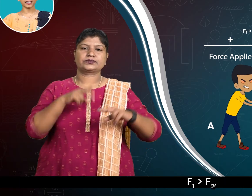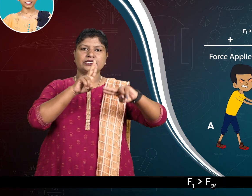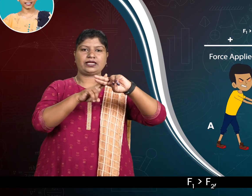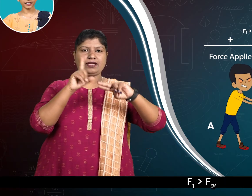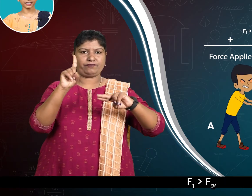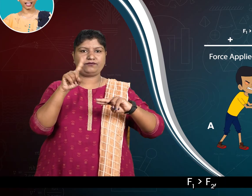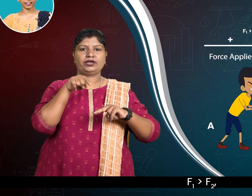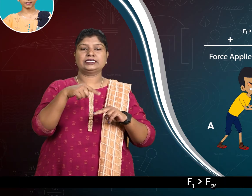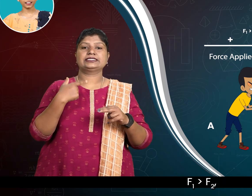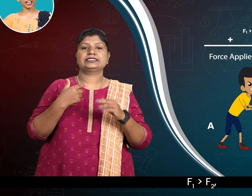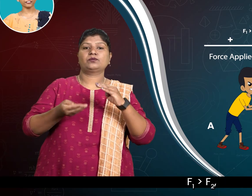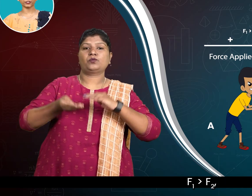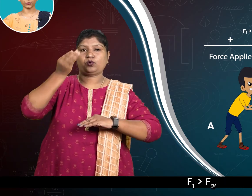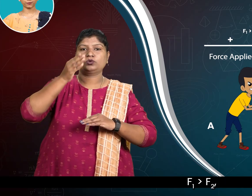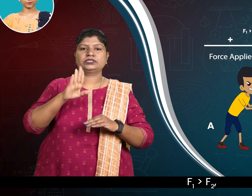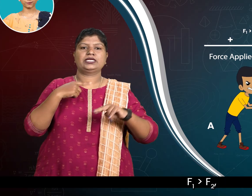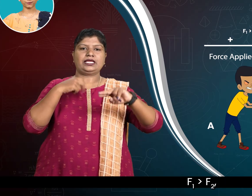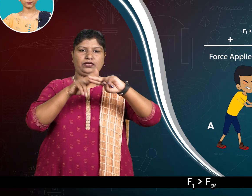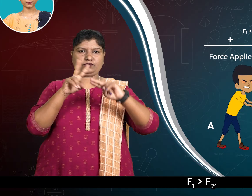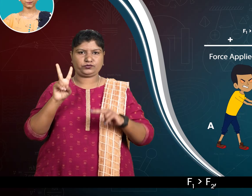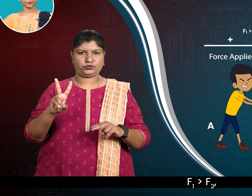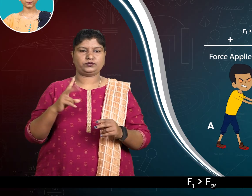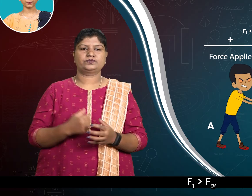F1 is greater than F2.